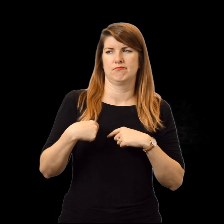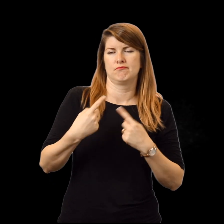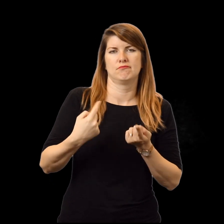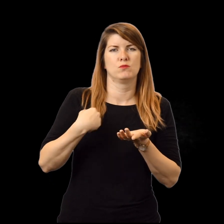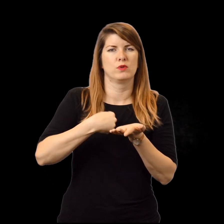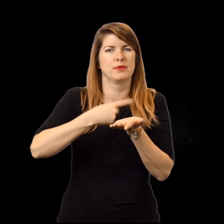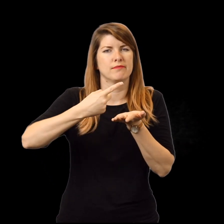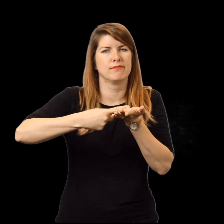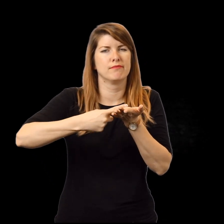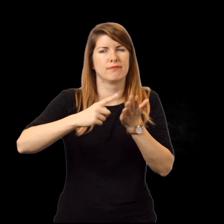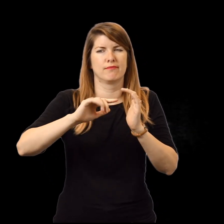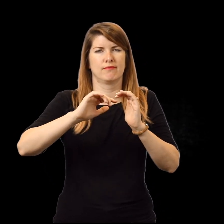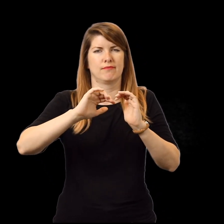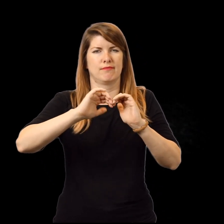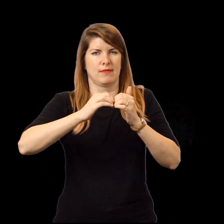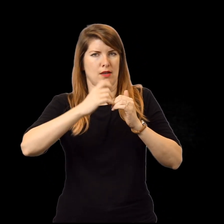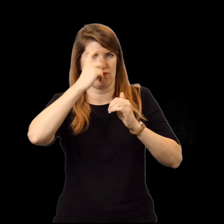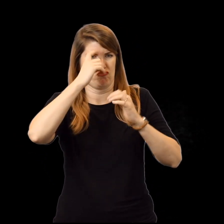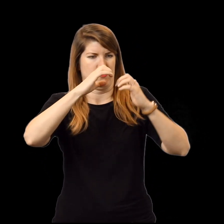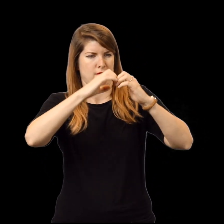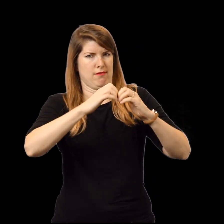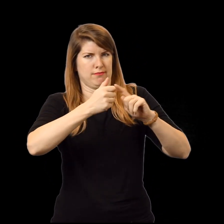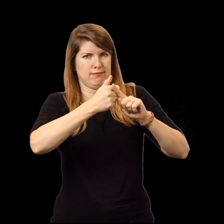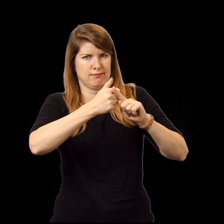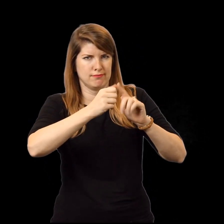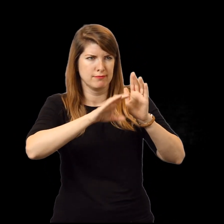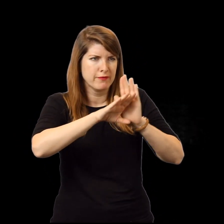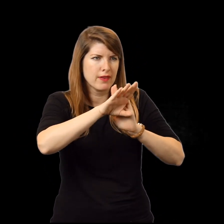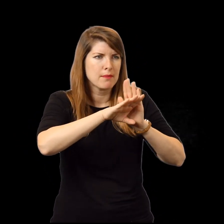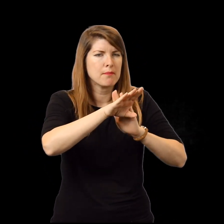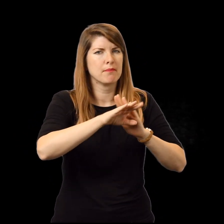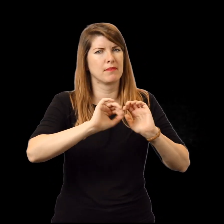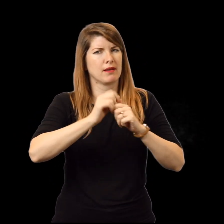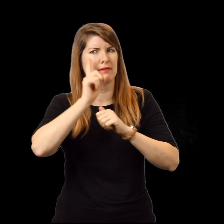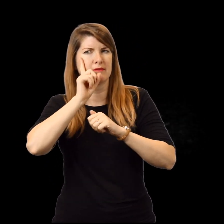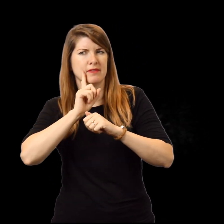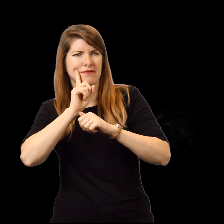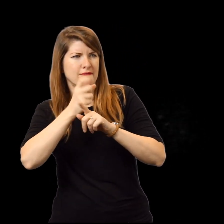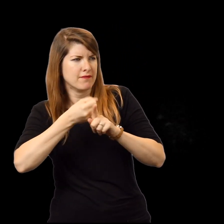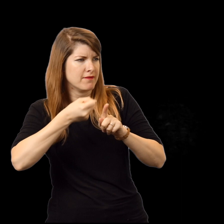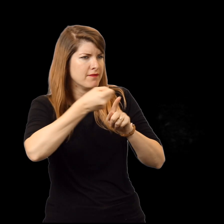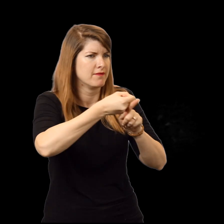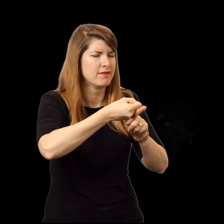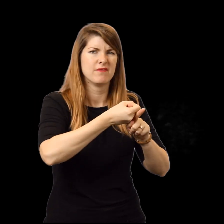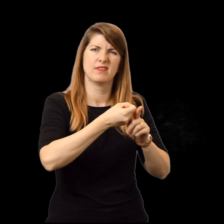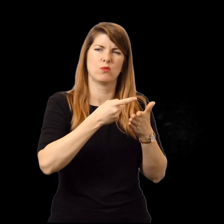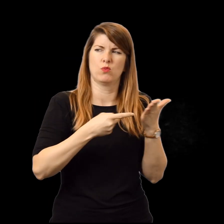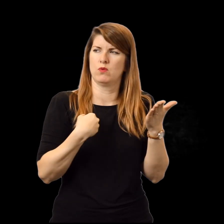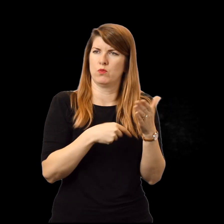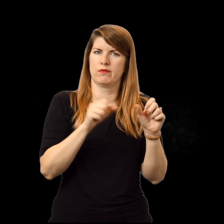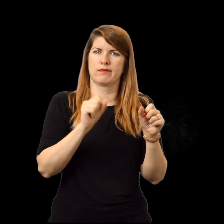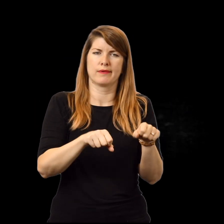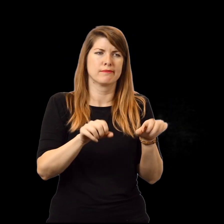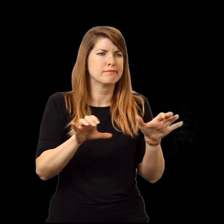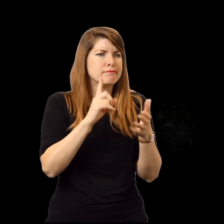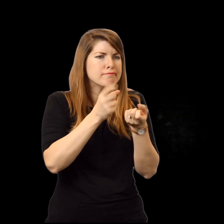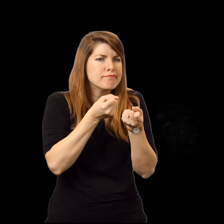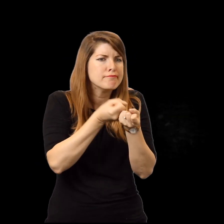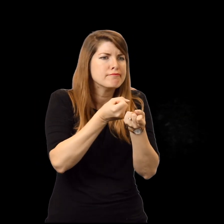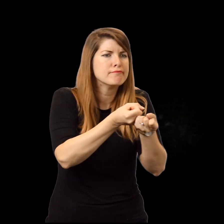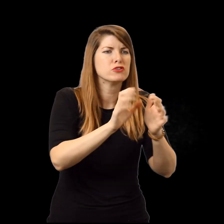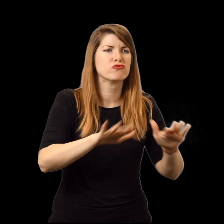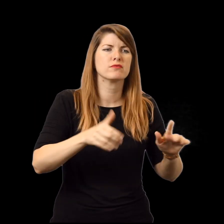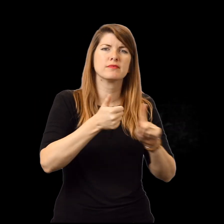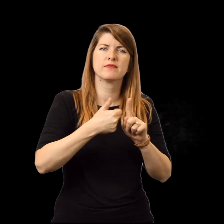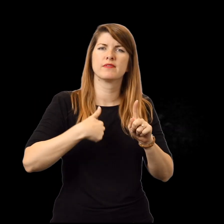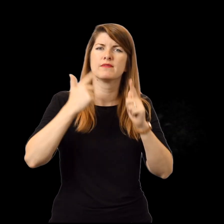We're talking about how brains develop, how deafness affects it, and what we need to do to help